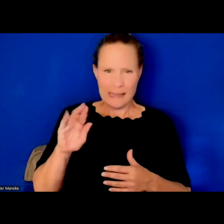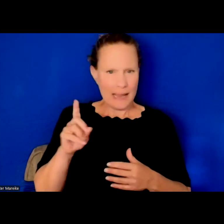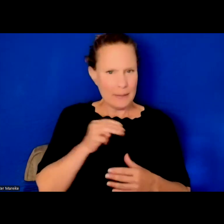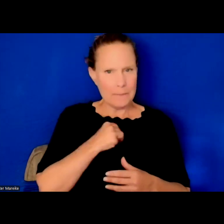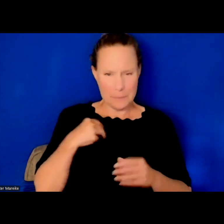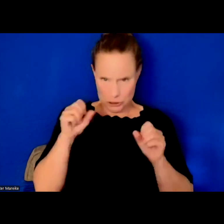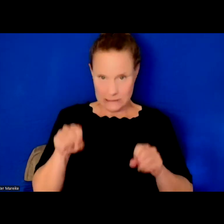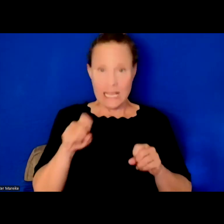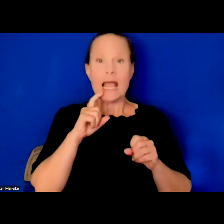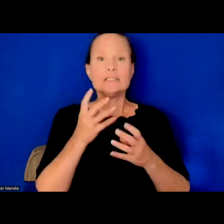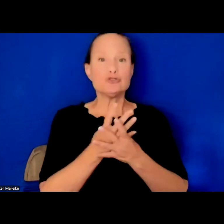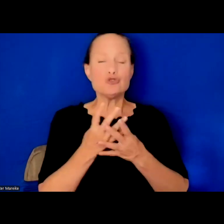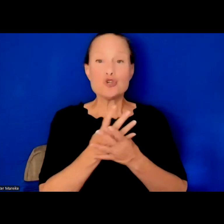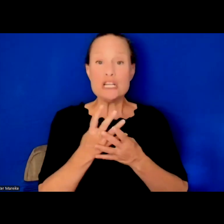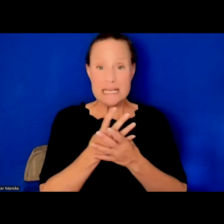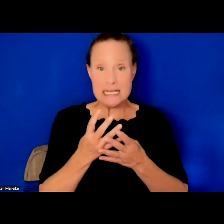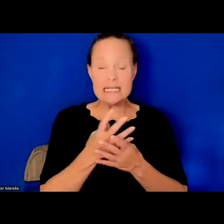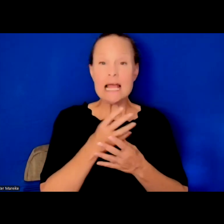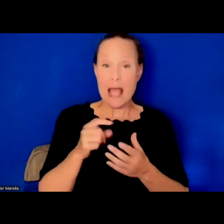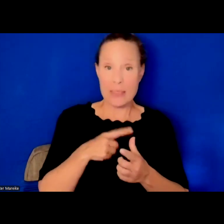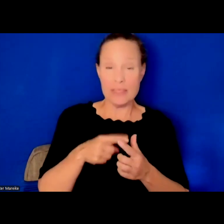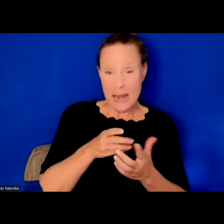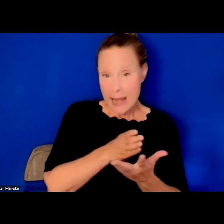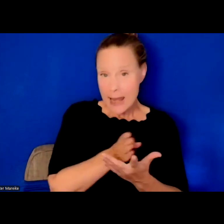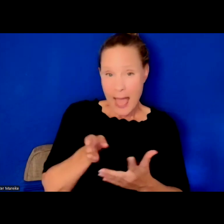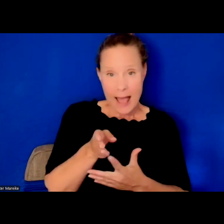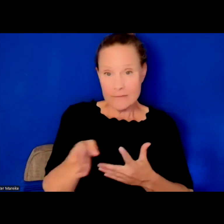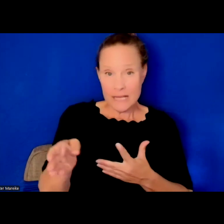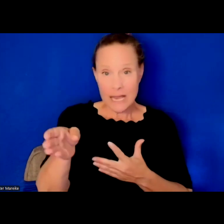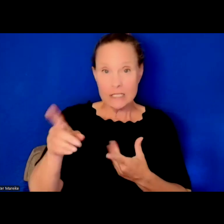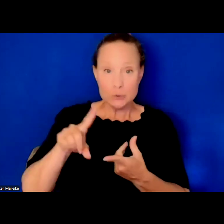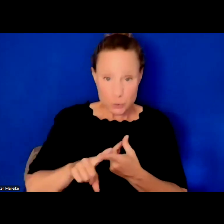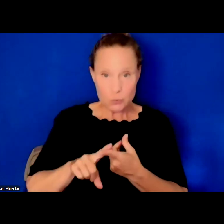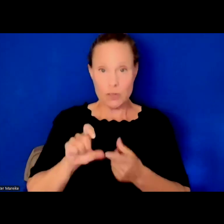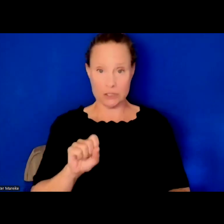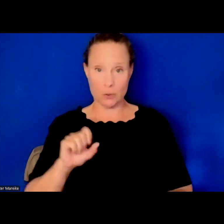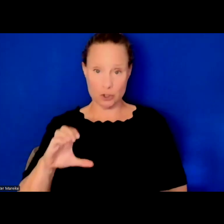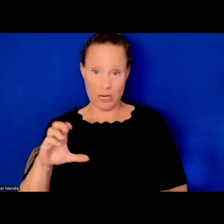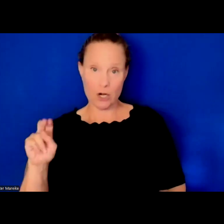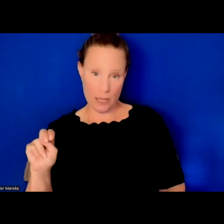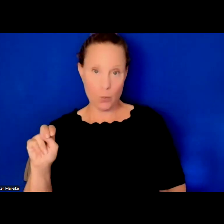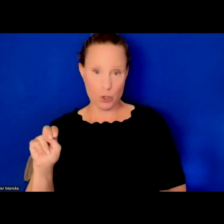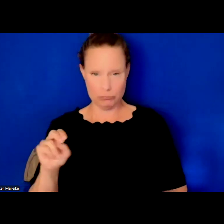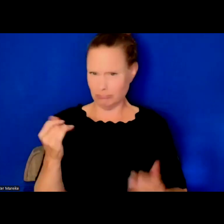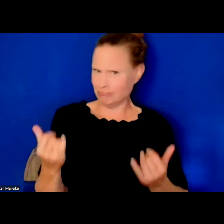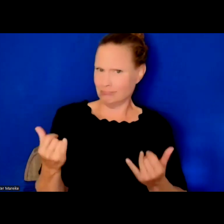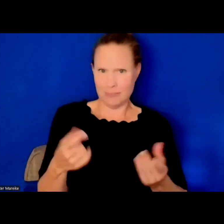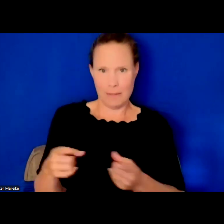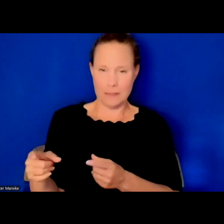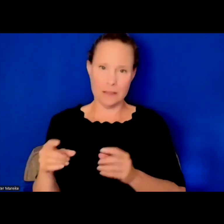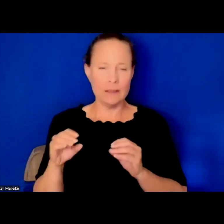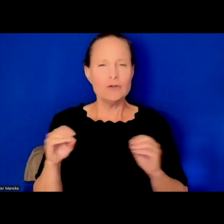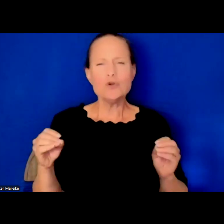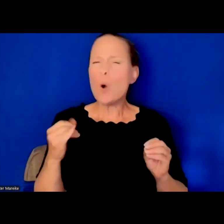be screened and navigated through the social care network. So it's a no wrong door